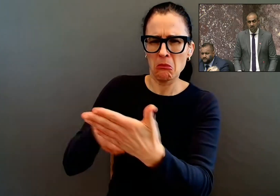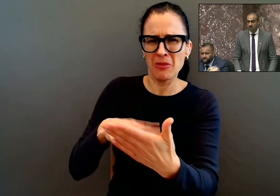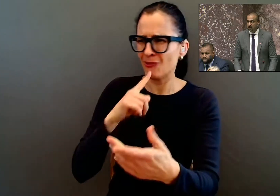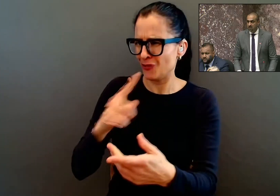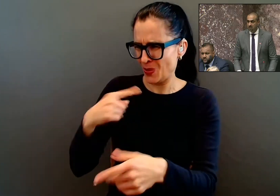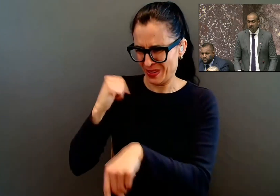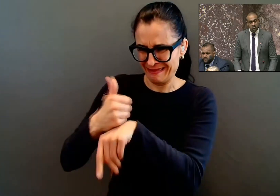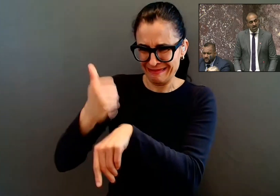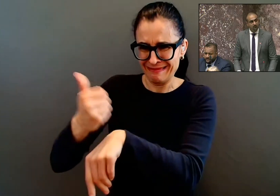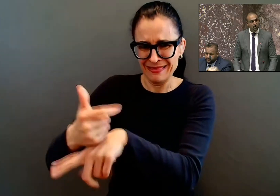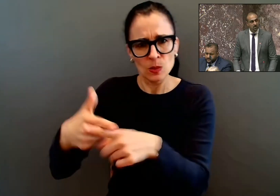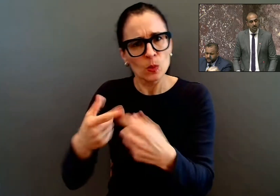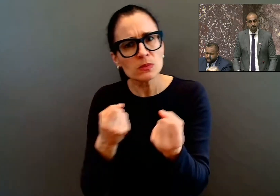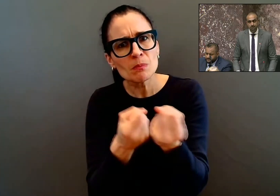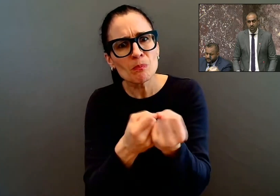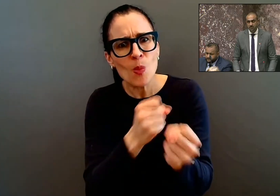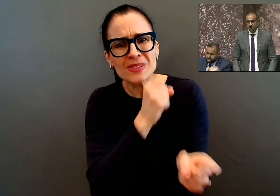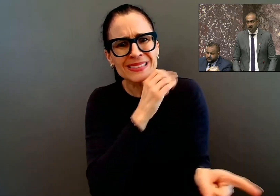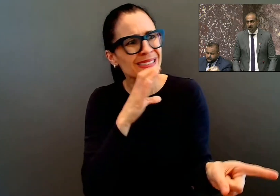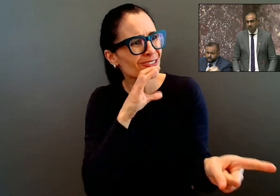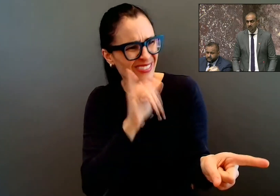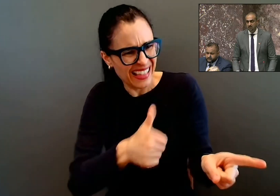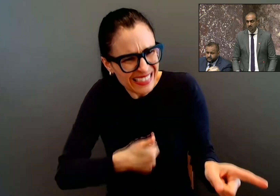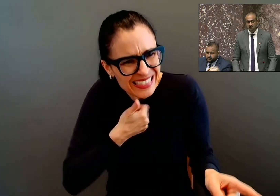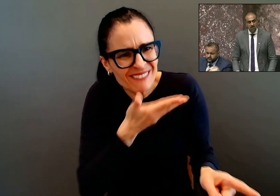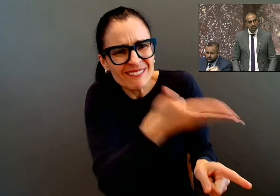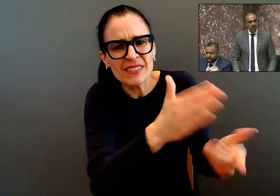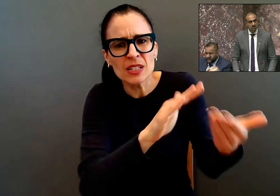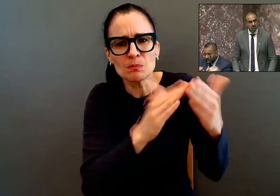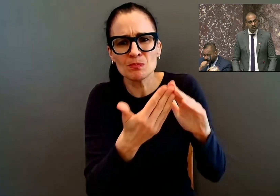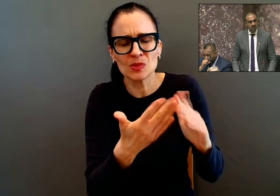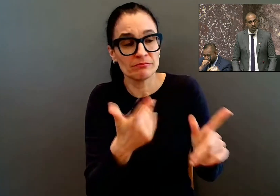Speaker. Shameful.